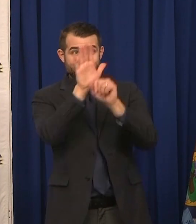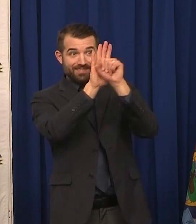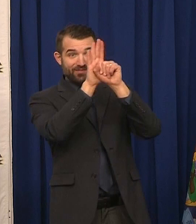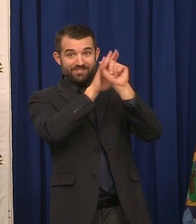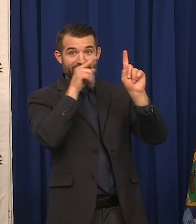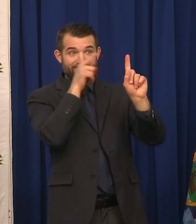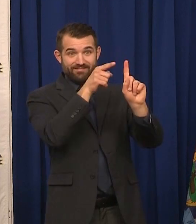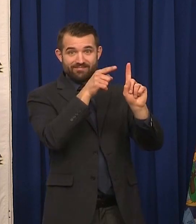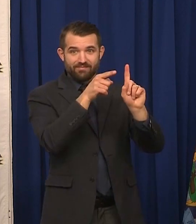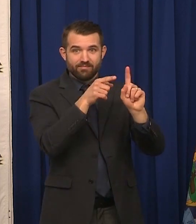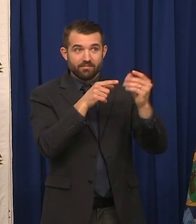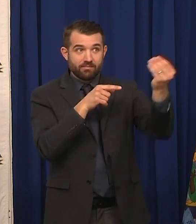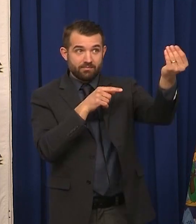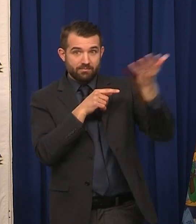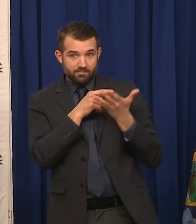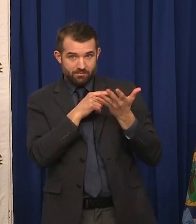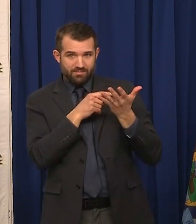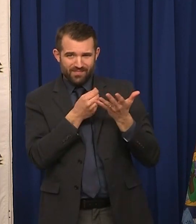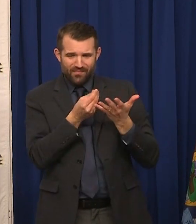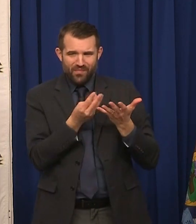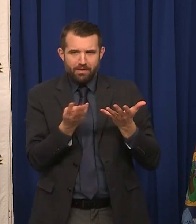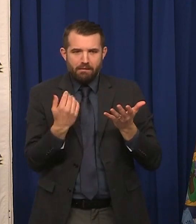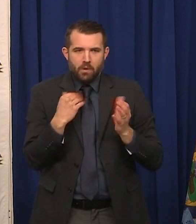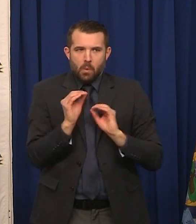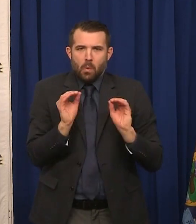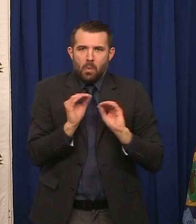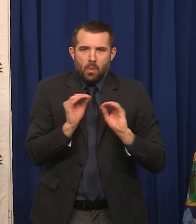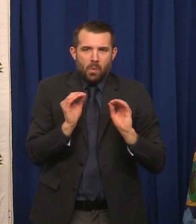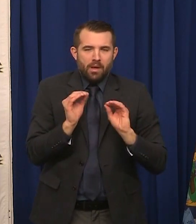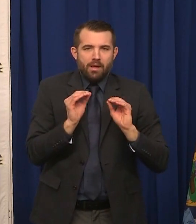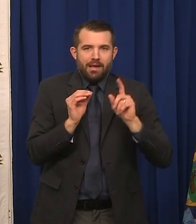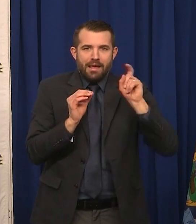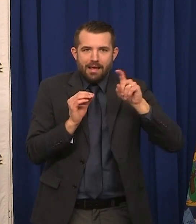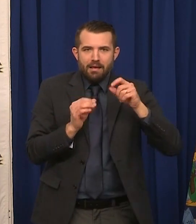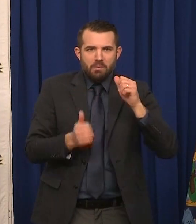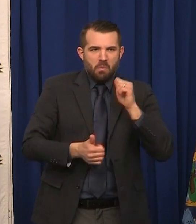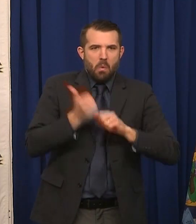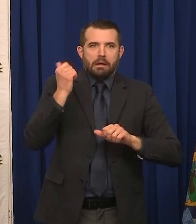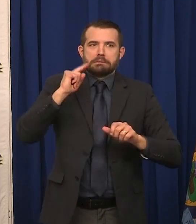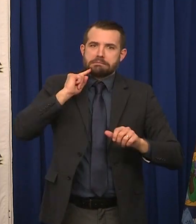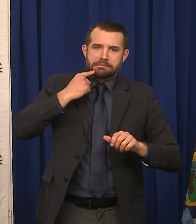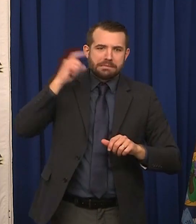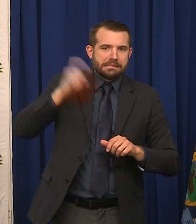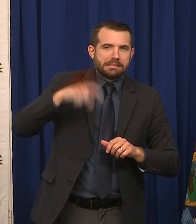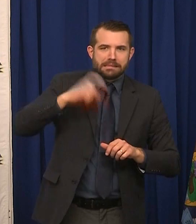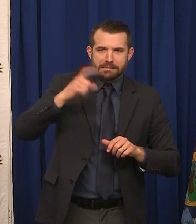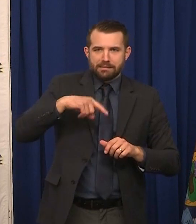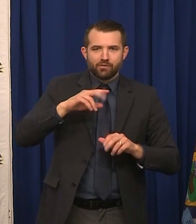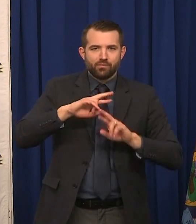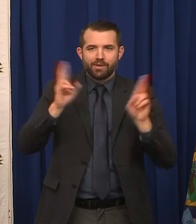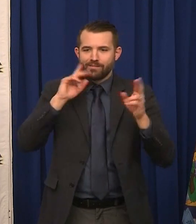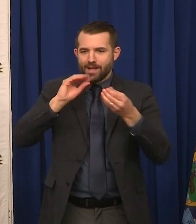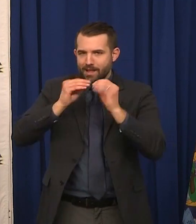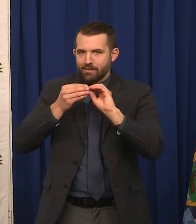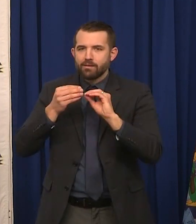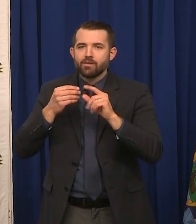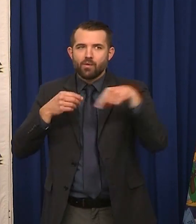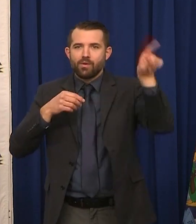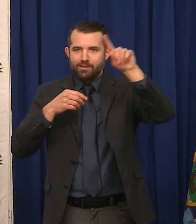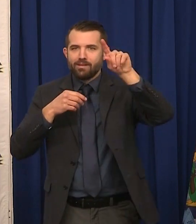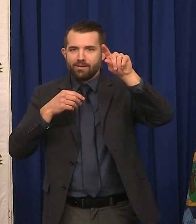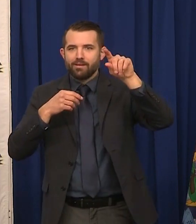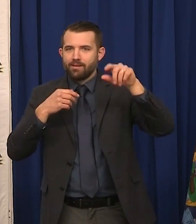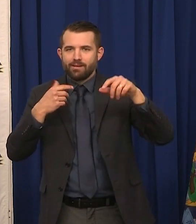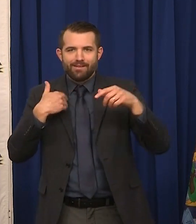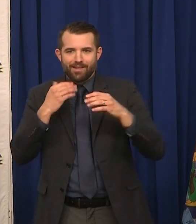that's where we started. So it's not so much a function of who might be coming in, but it was more a function of who did we